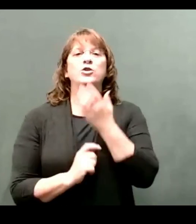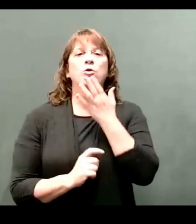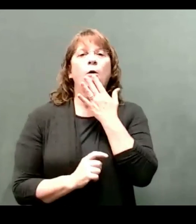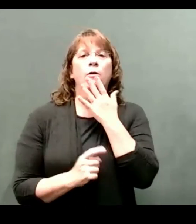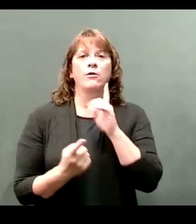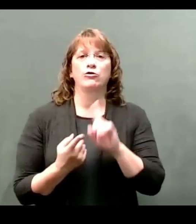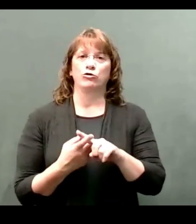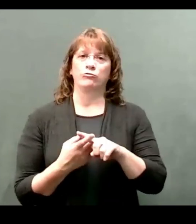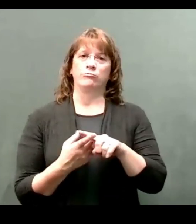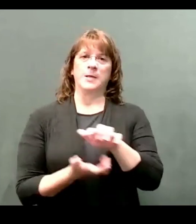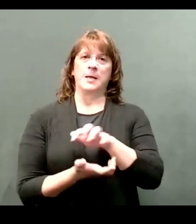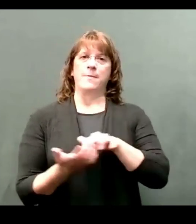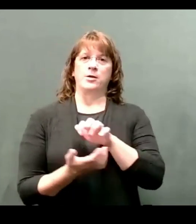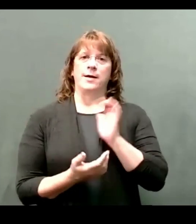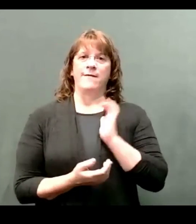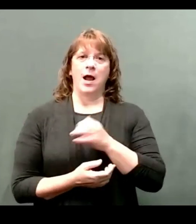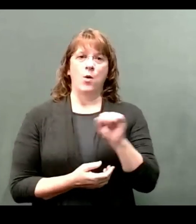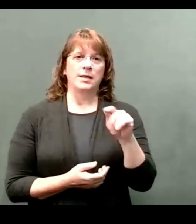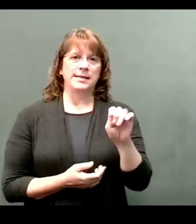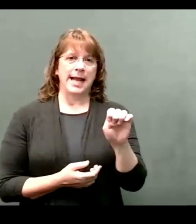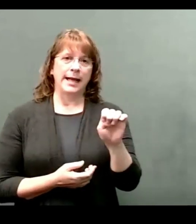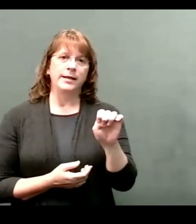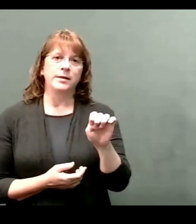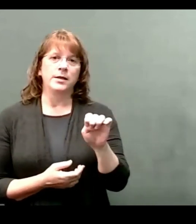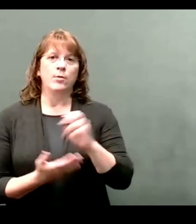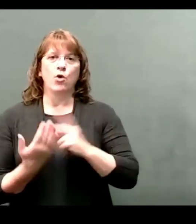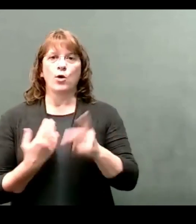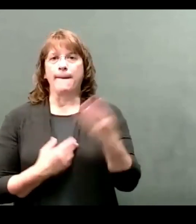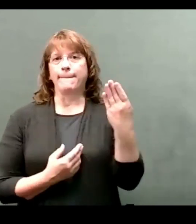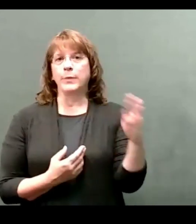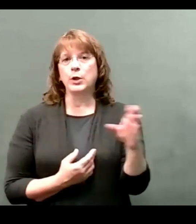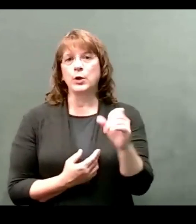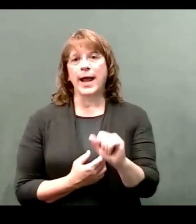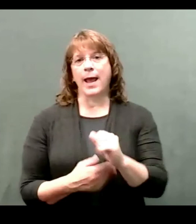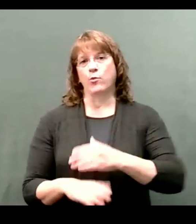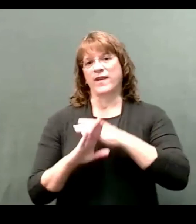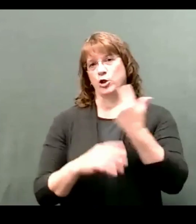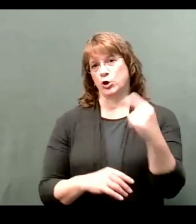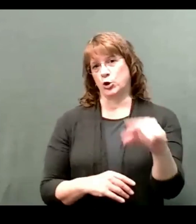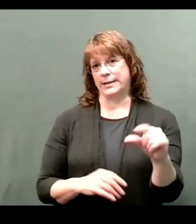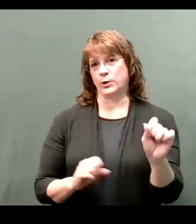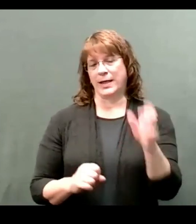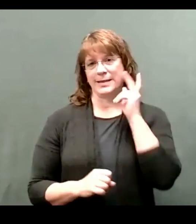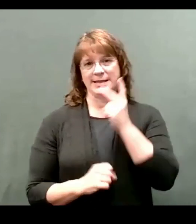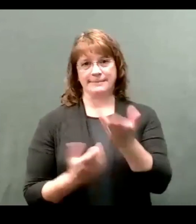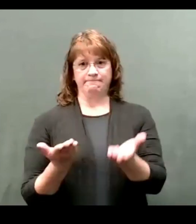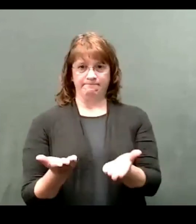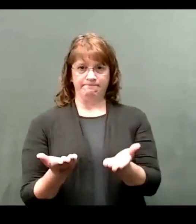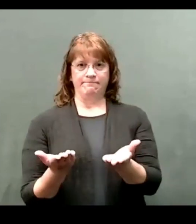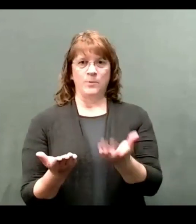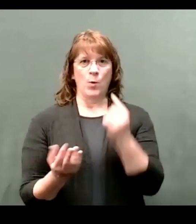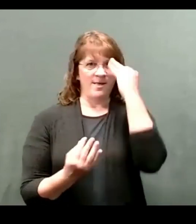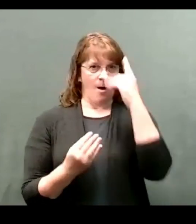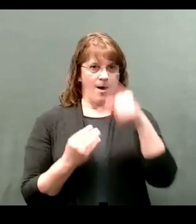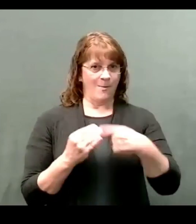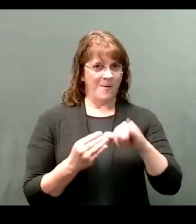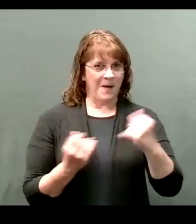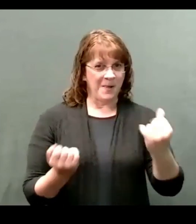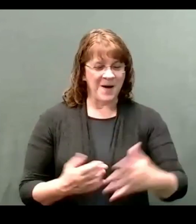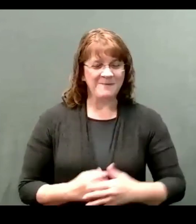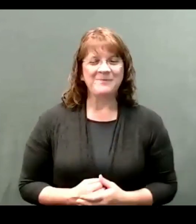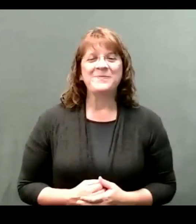color to a combination of our SANE program blue and the prevention green. So you can see we put a lot of thought into